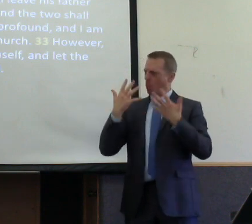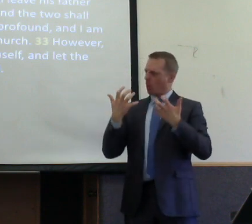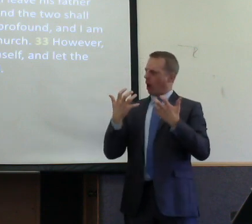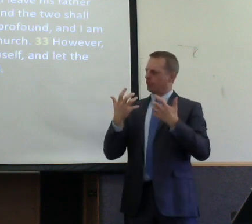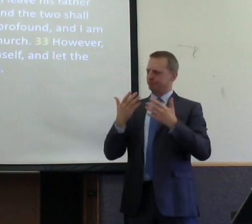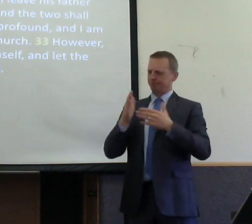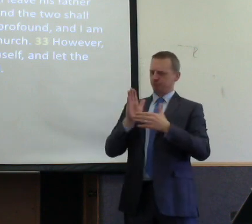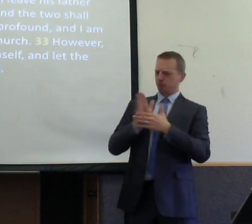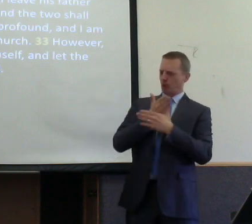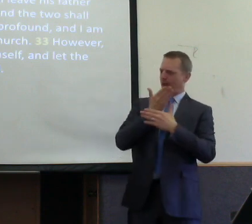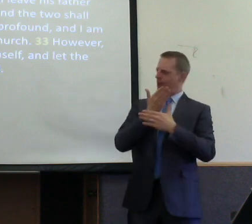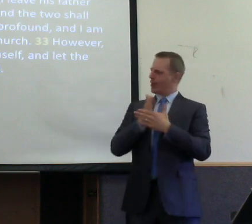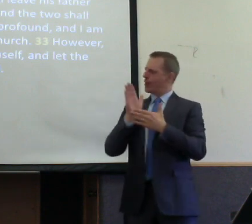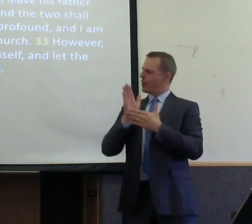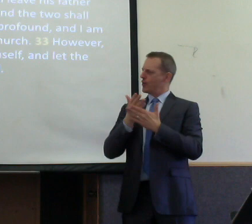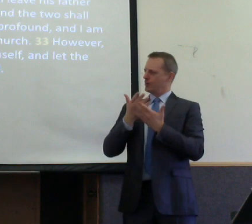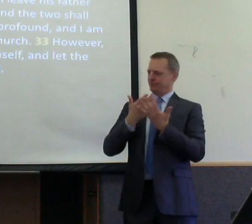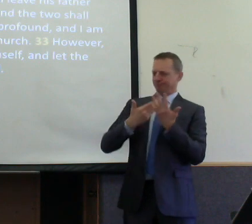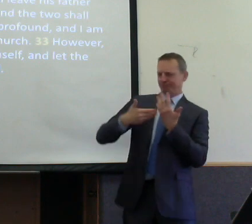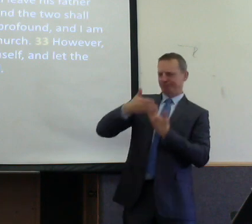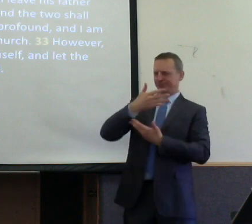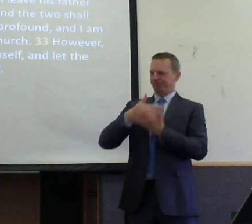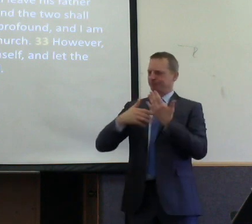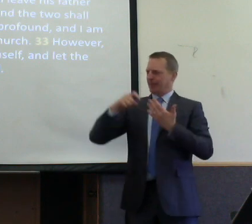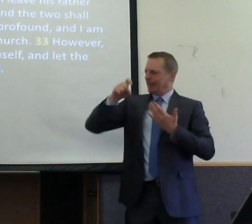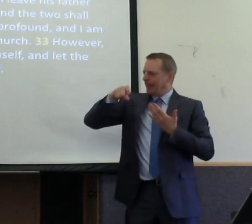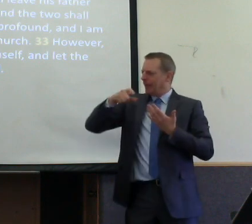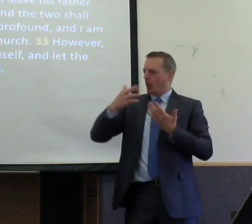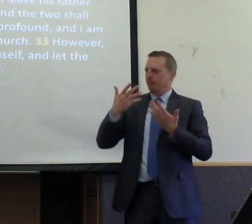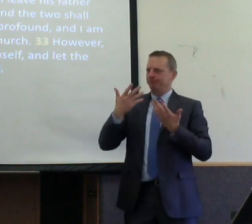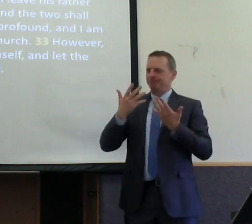Why do we love you? Why do we share